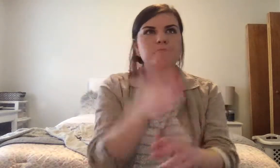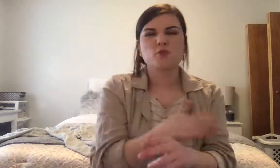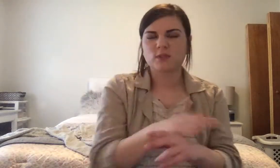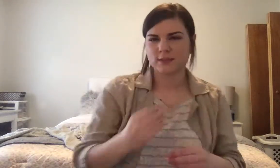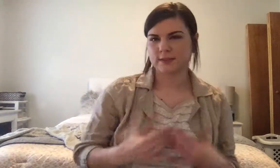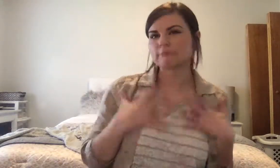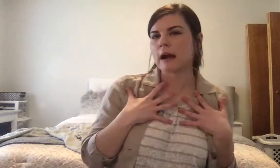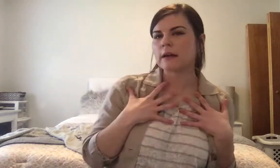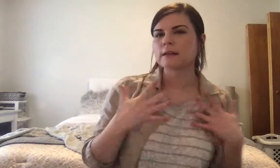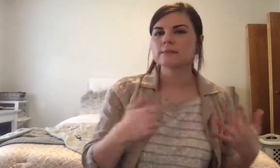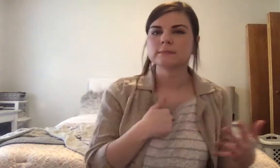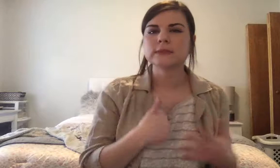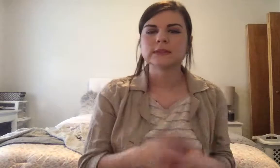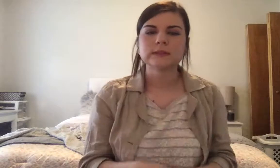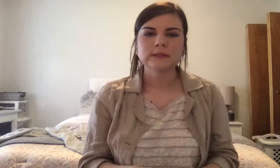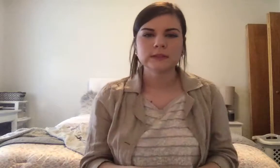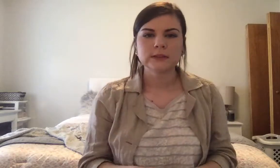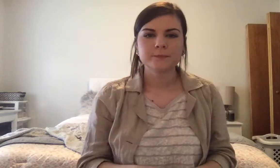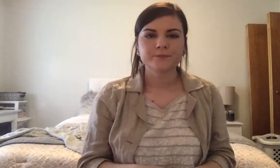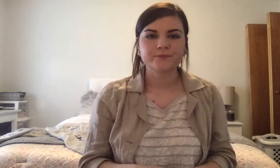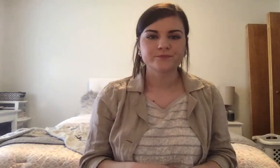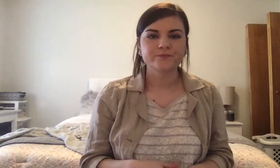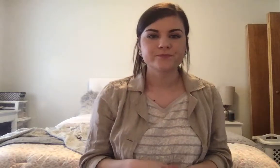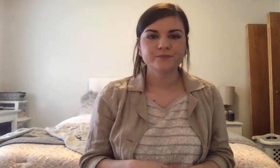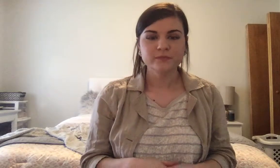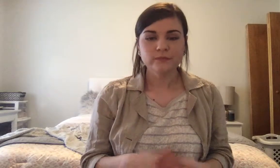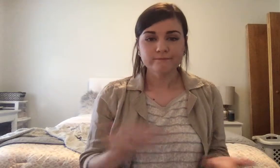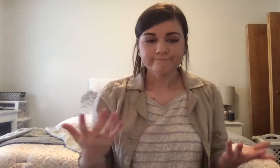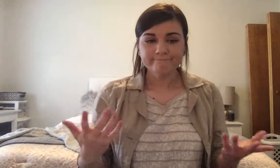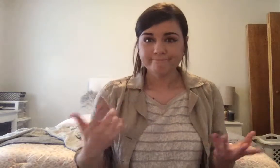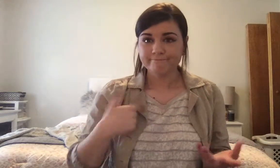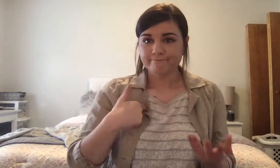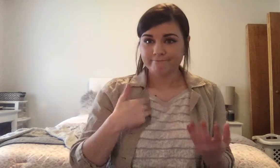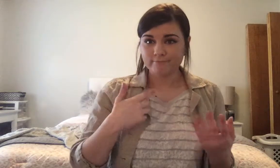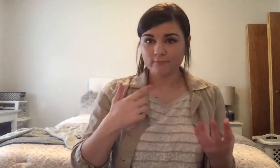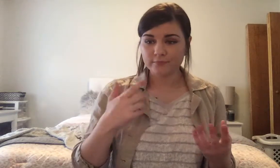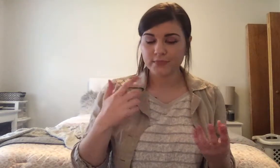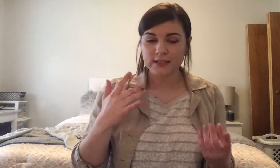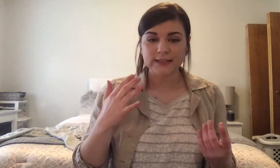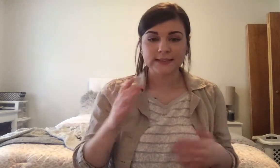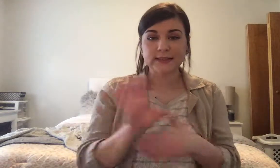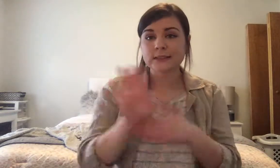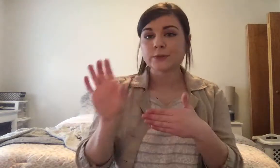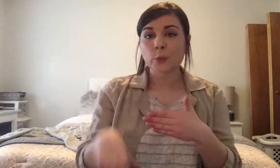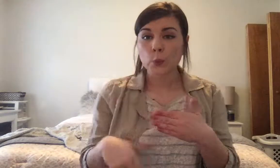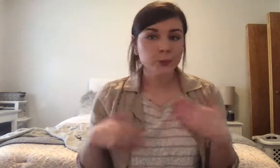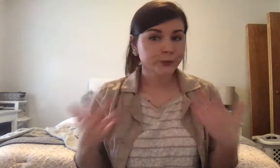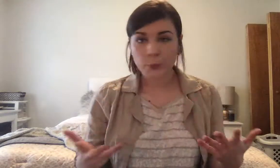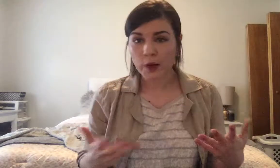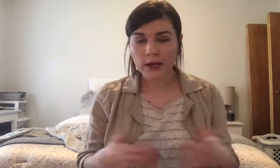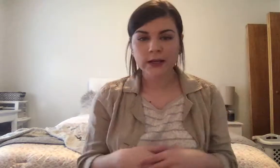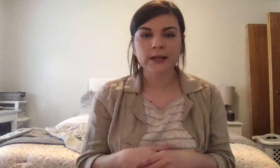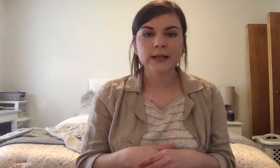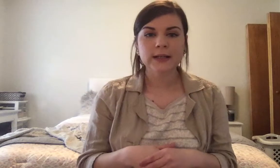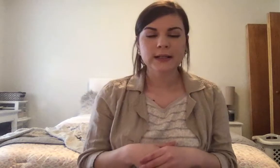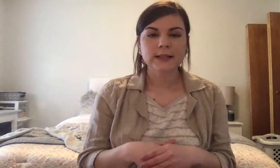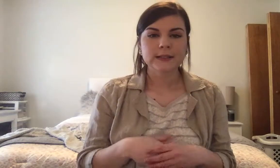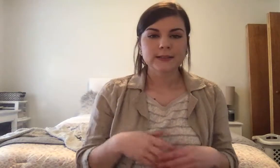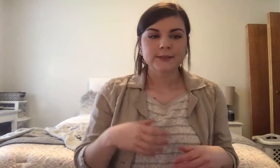And other than that, just to kind of wrap it up, if I can do a conclusion, is just that if you're a